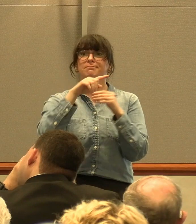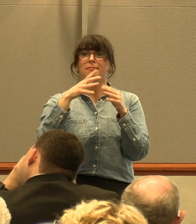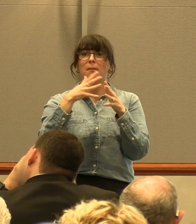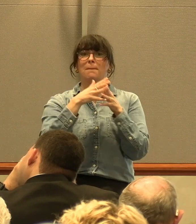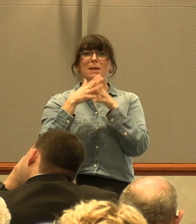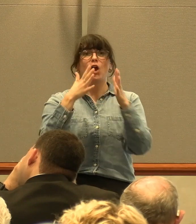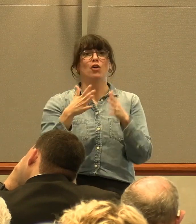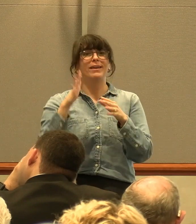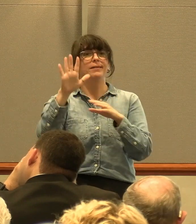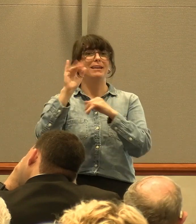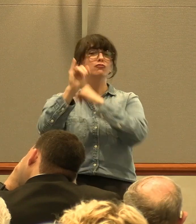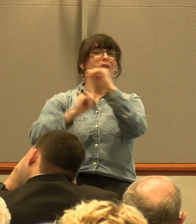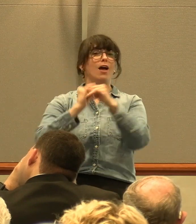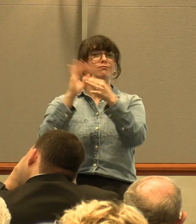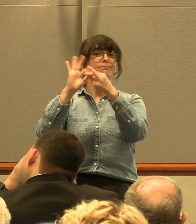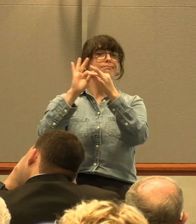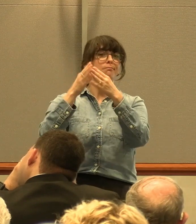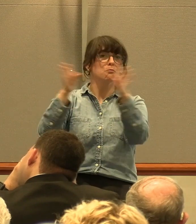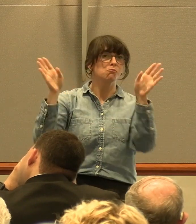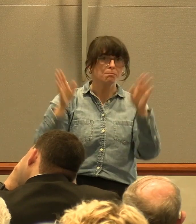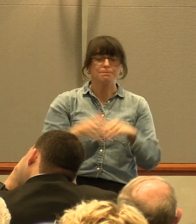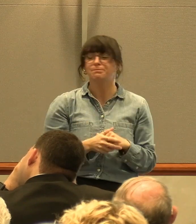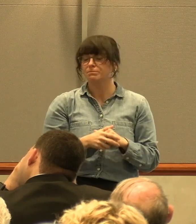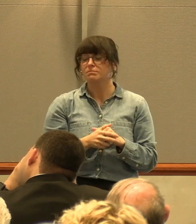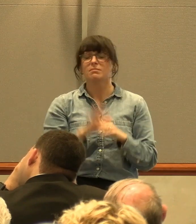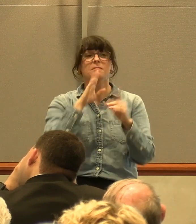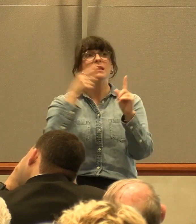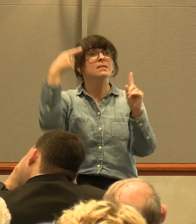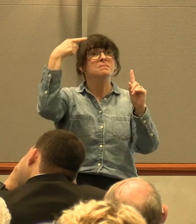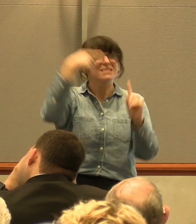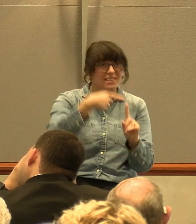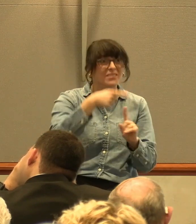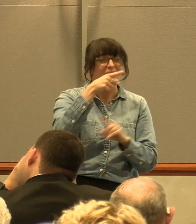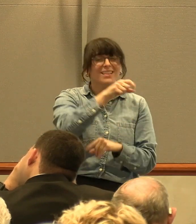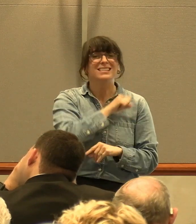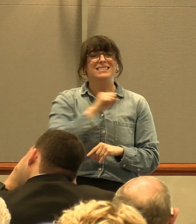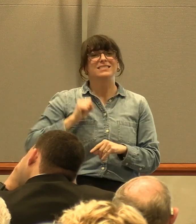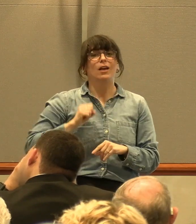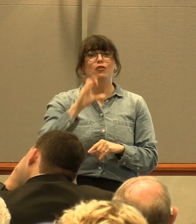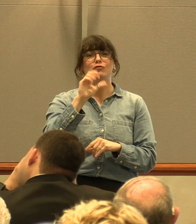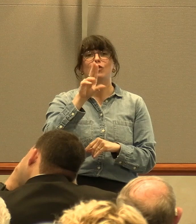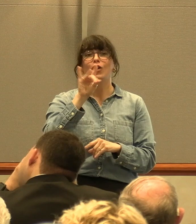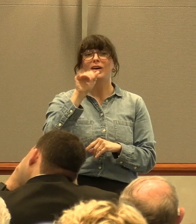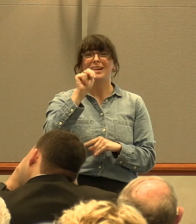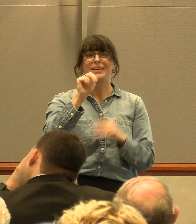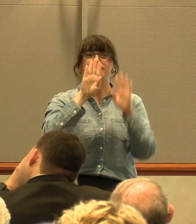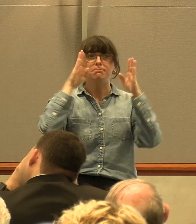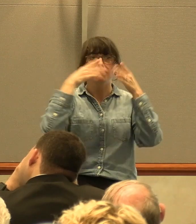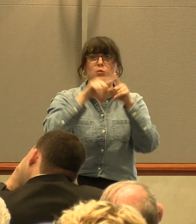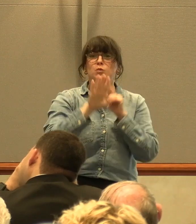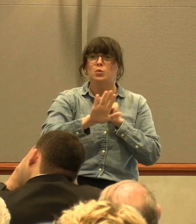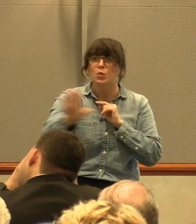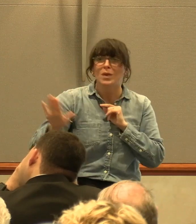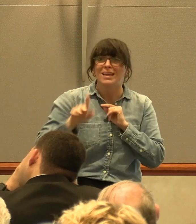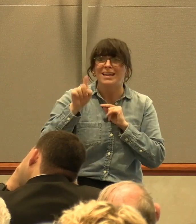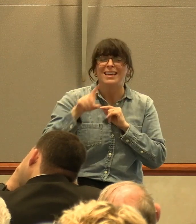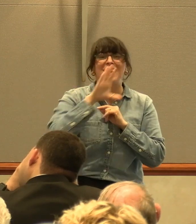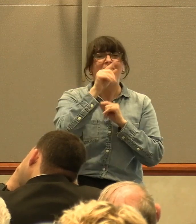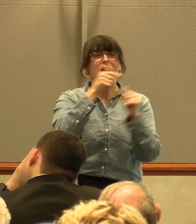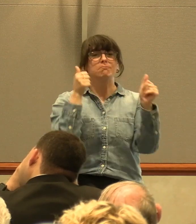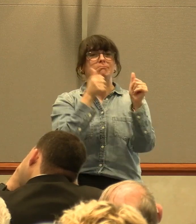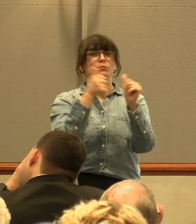interests abroad. Specifically, Senator Cardin responded to constituents' needs and pursued life-changing